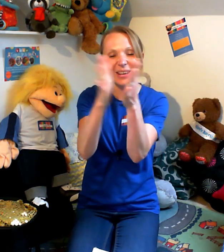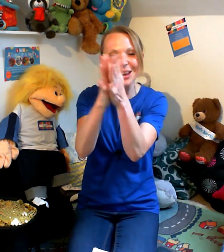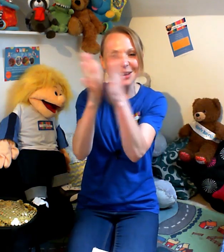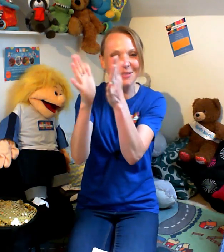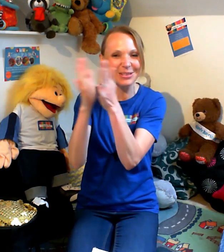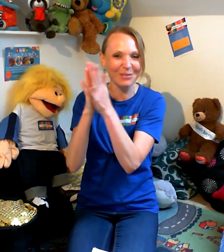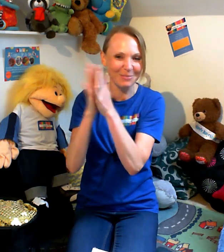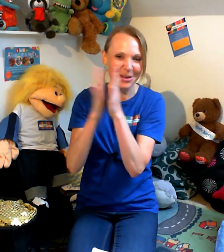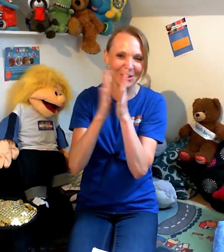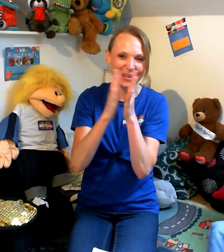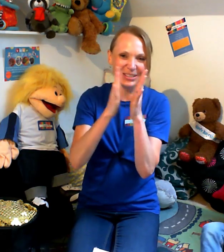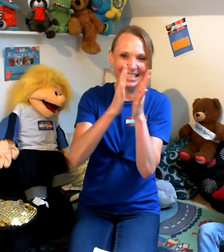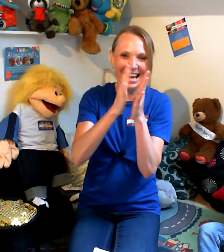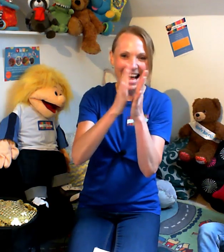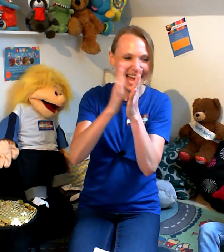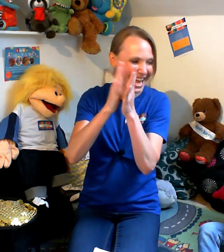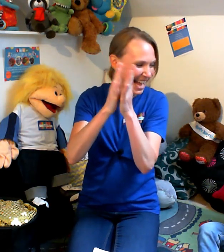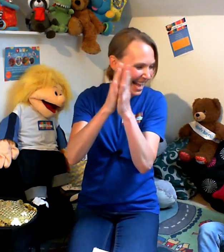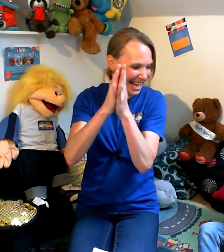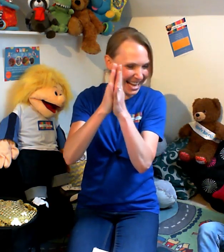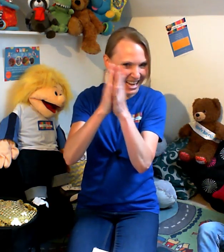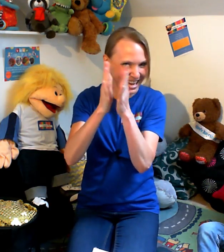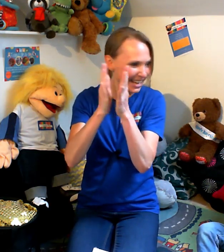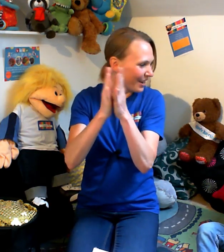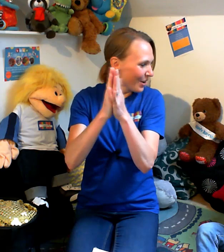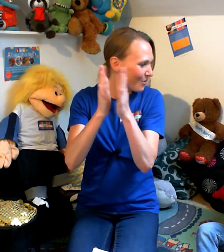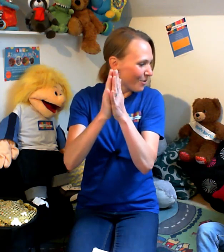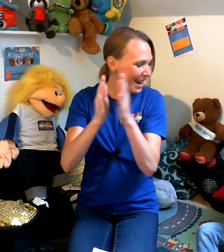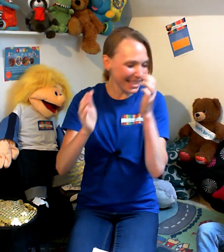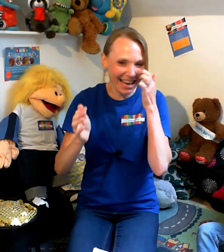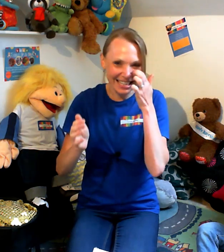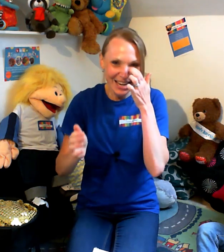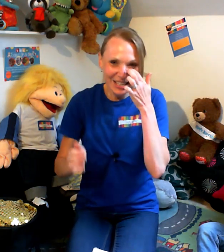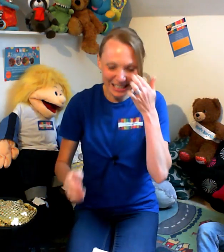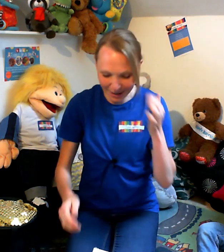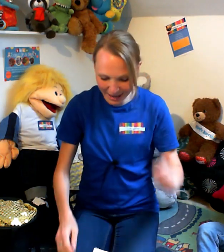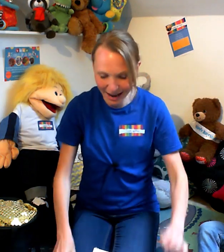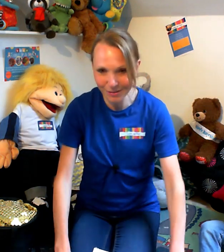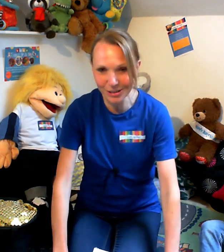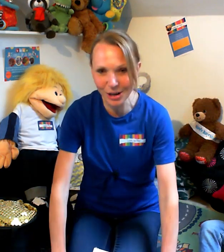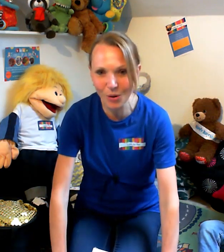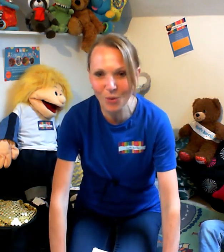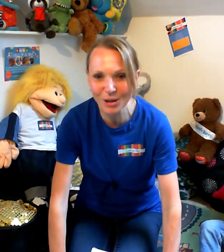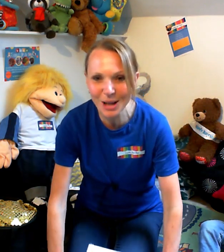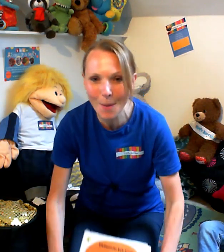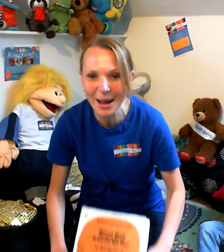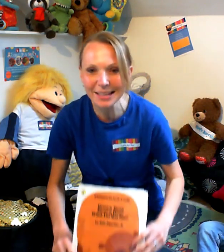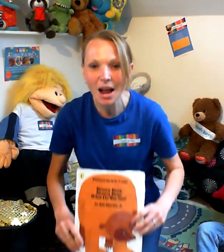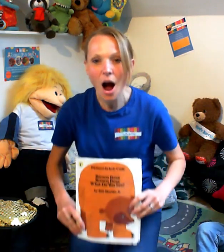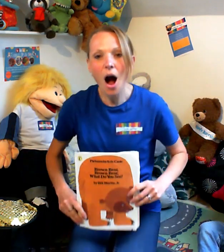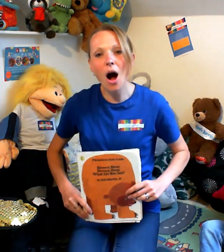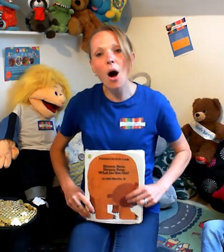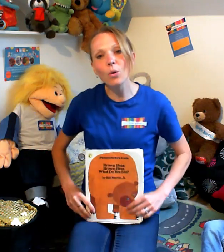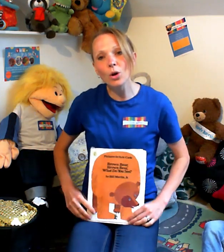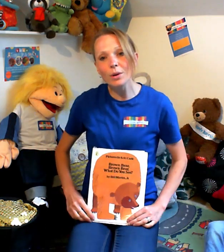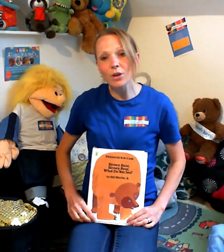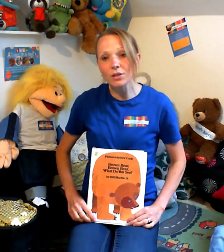lovely round of applause, yay! Right then, shall we have a look at what our bears? Oh, look, we've got